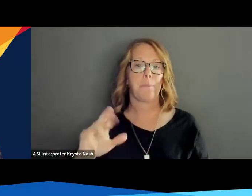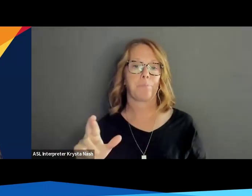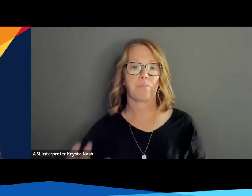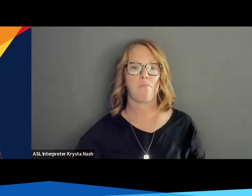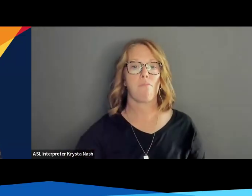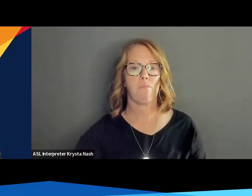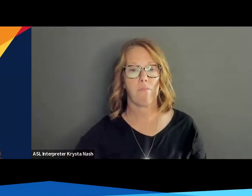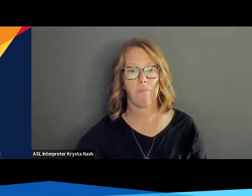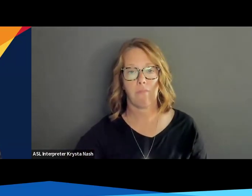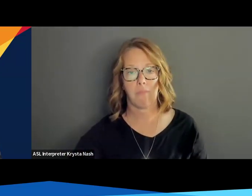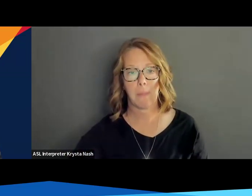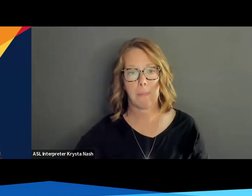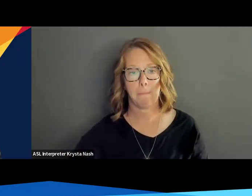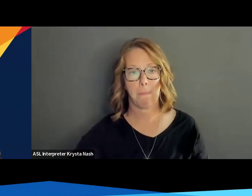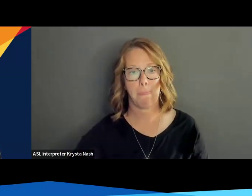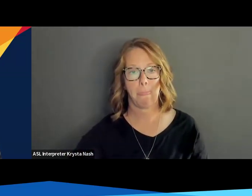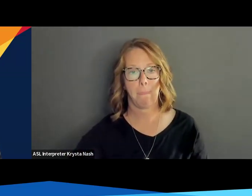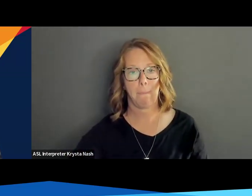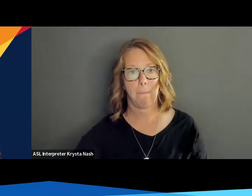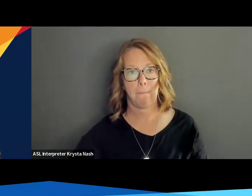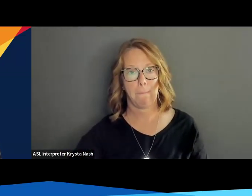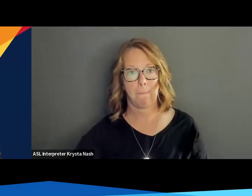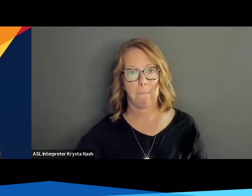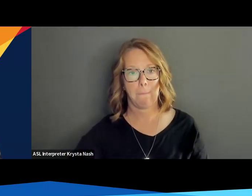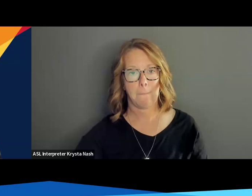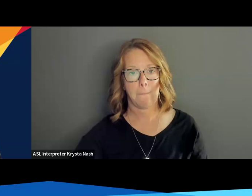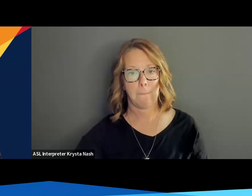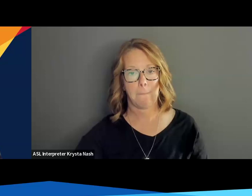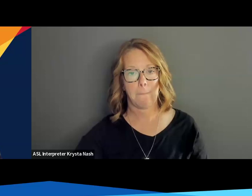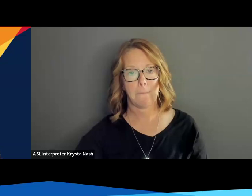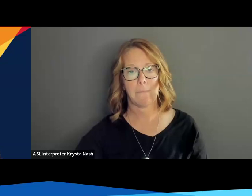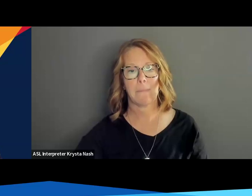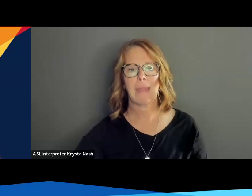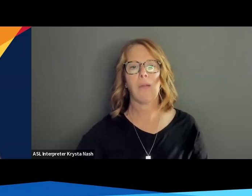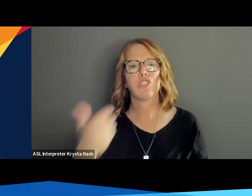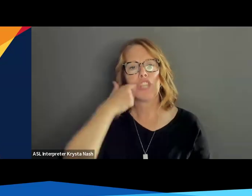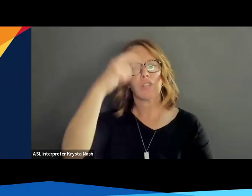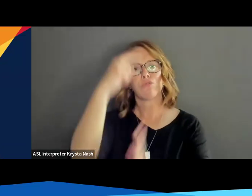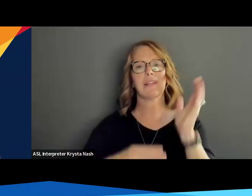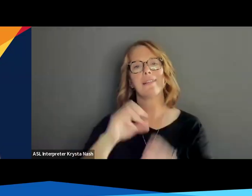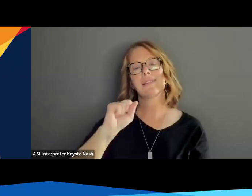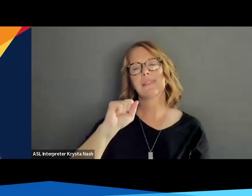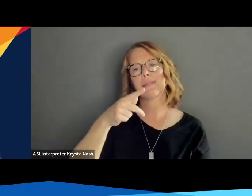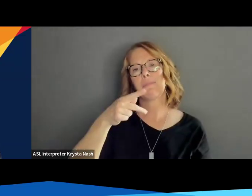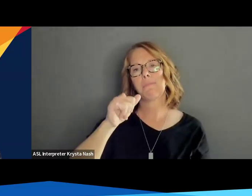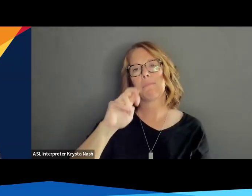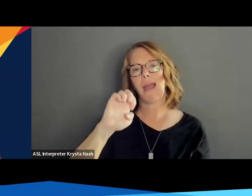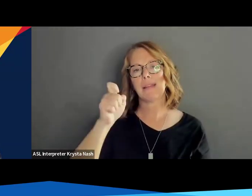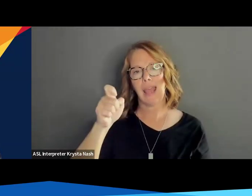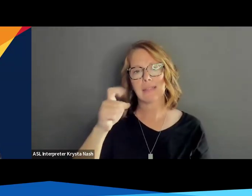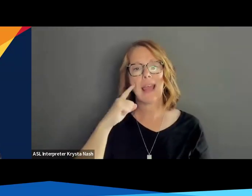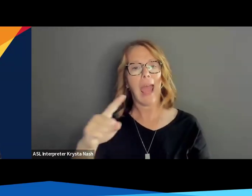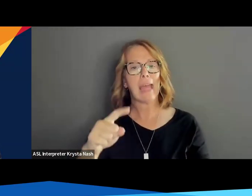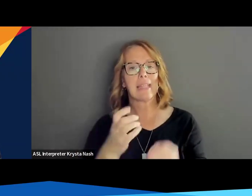and I was just reading this morning that Spinex, which is in California, has a device called